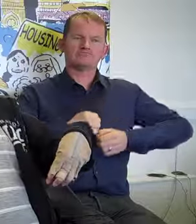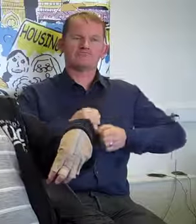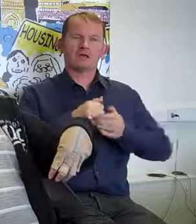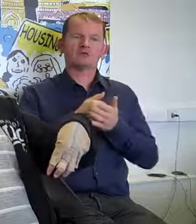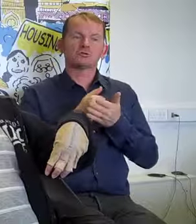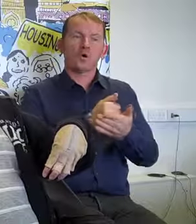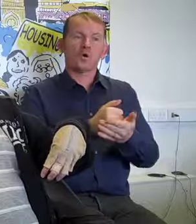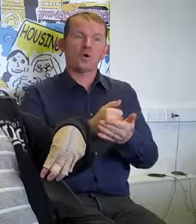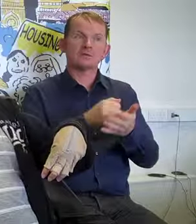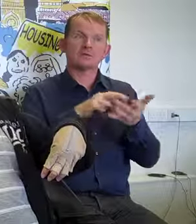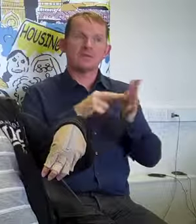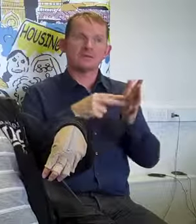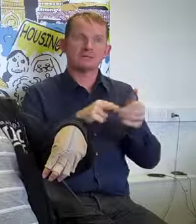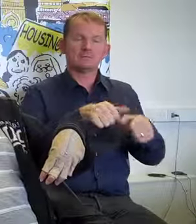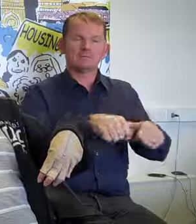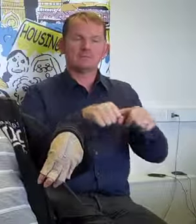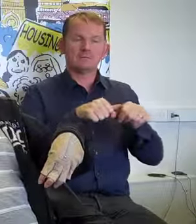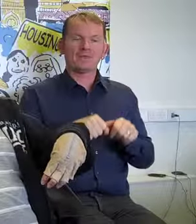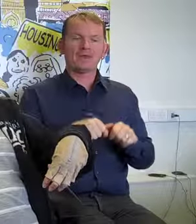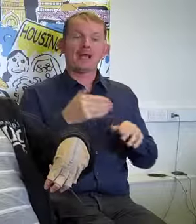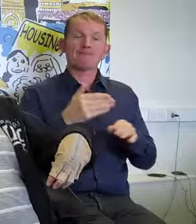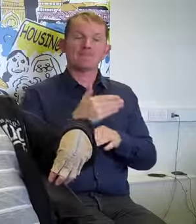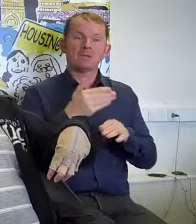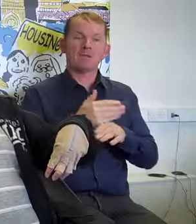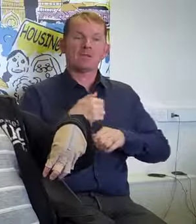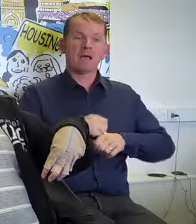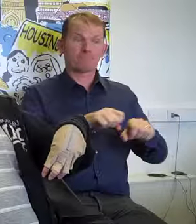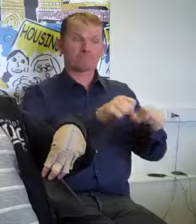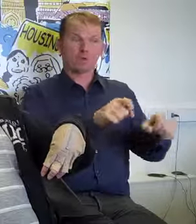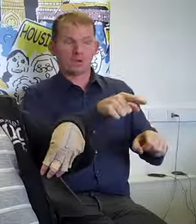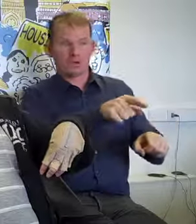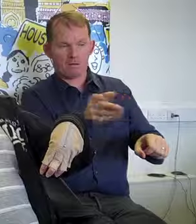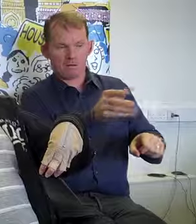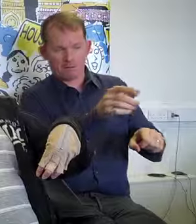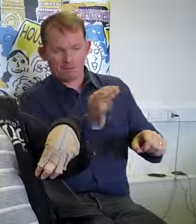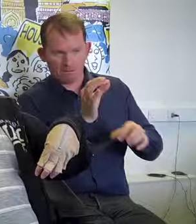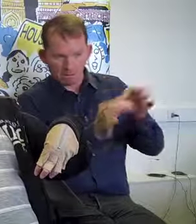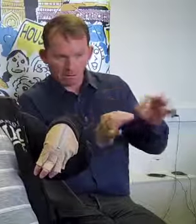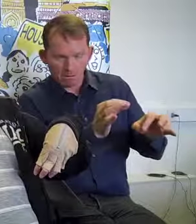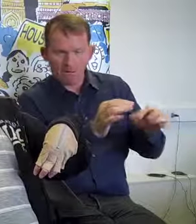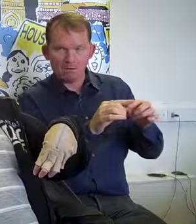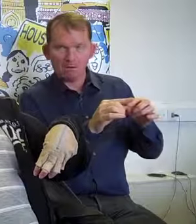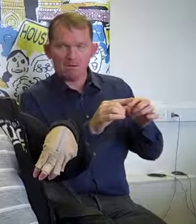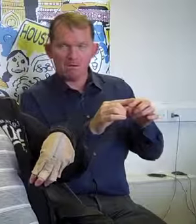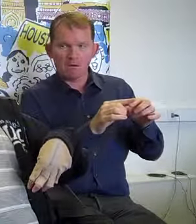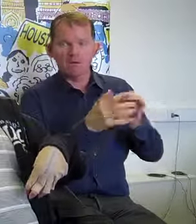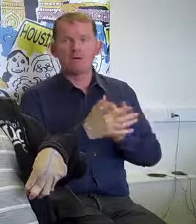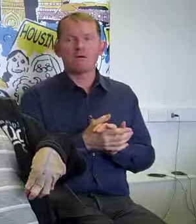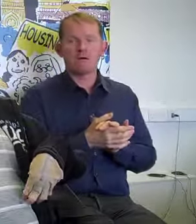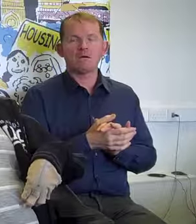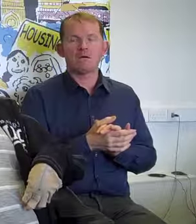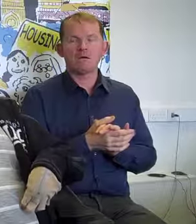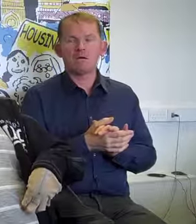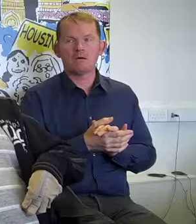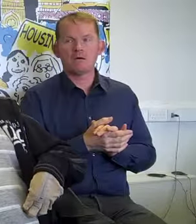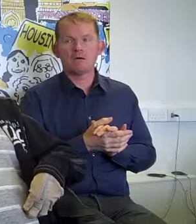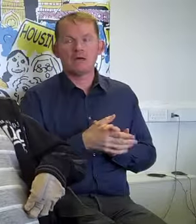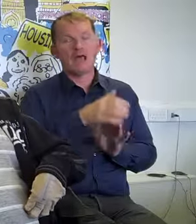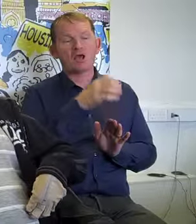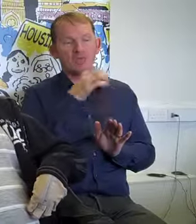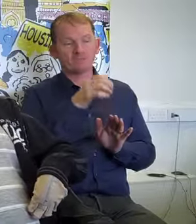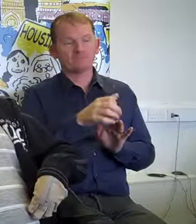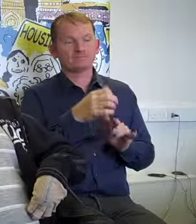I employed my broker and it said in the information